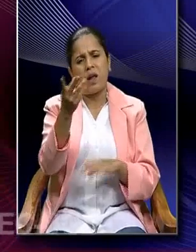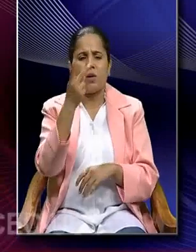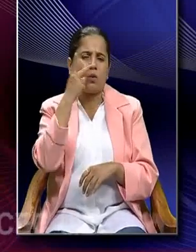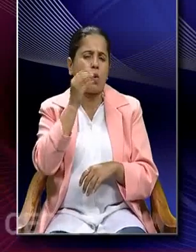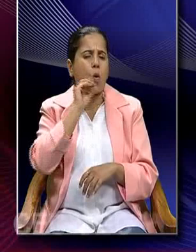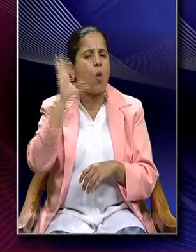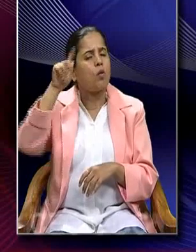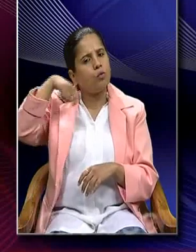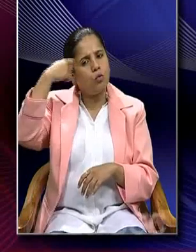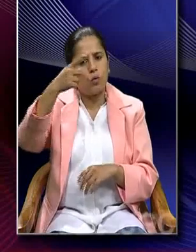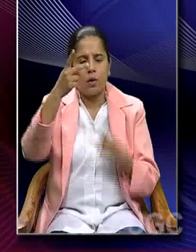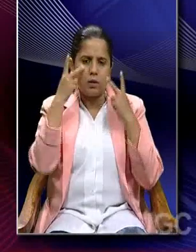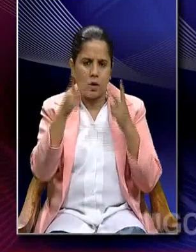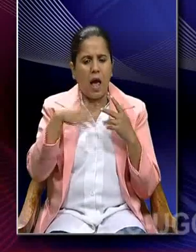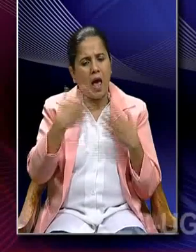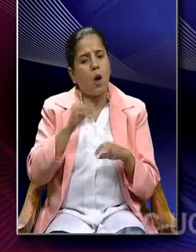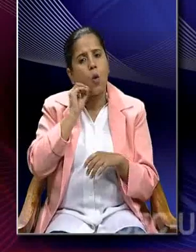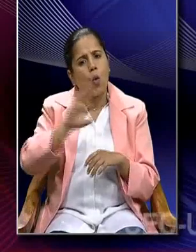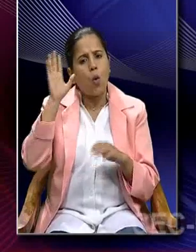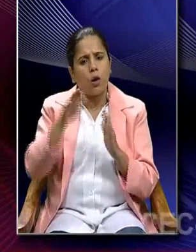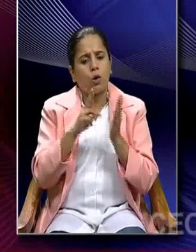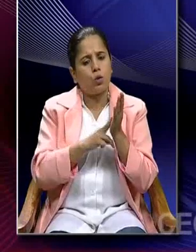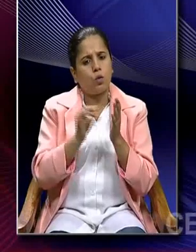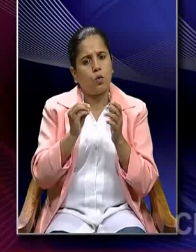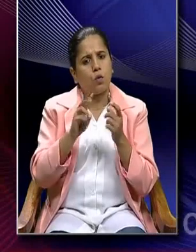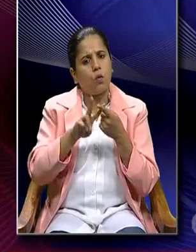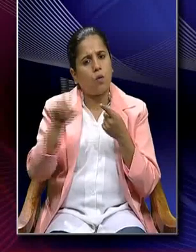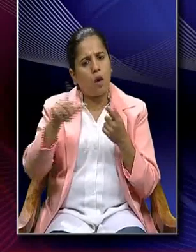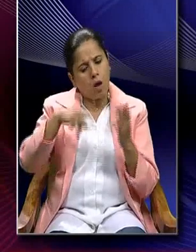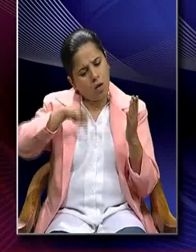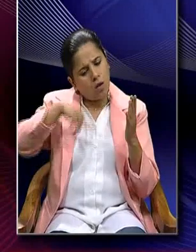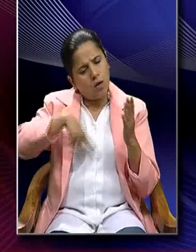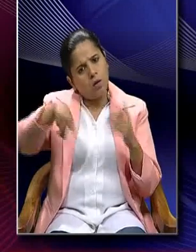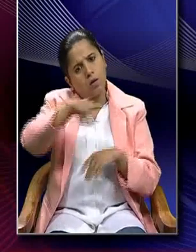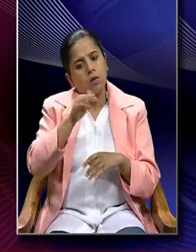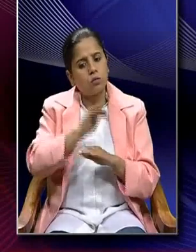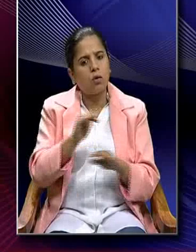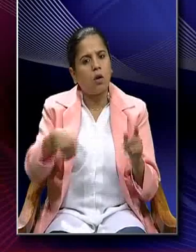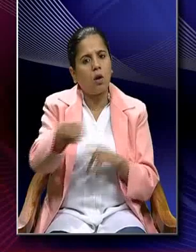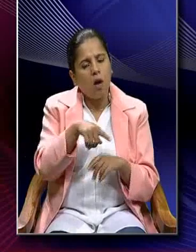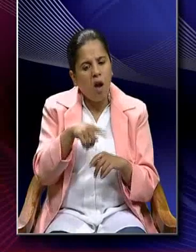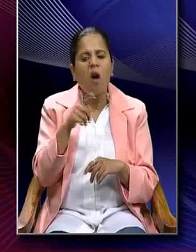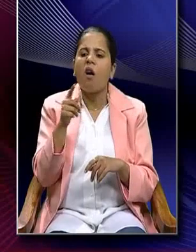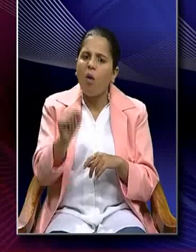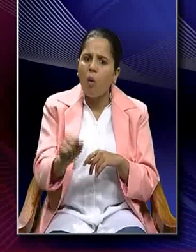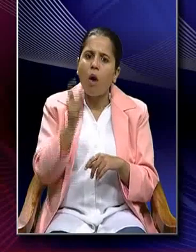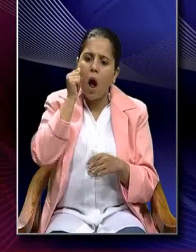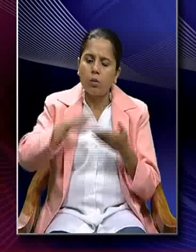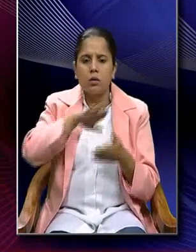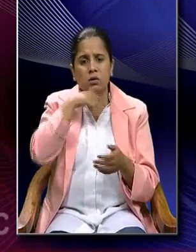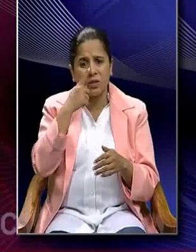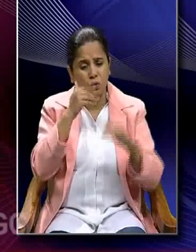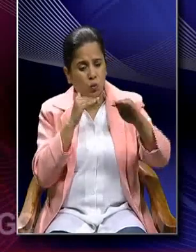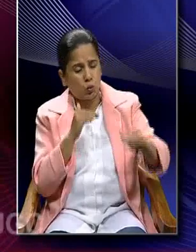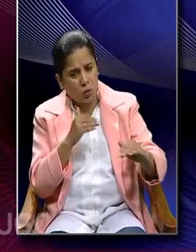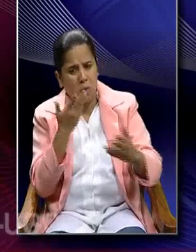old films, you read any old novels, you will hear about the child widowhood. That she's a little girl,